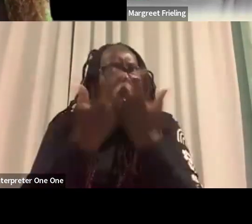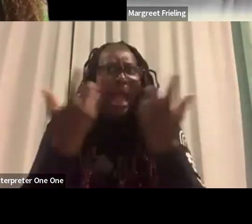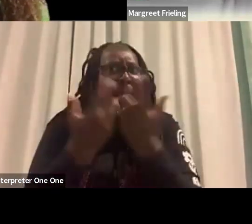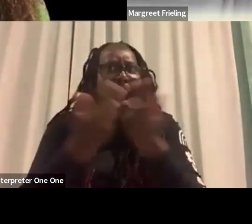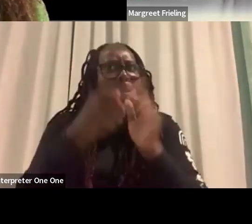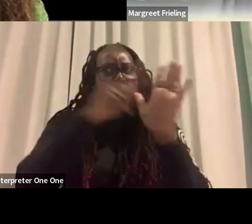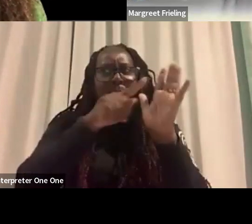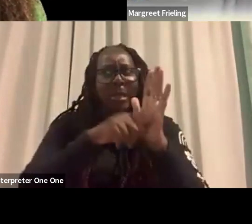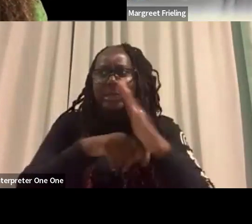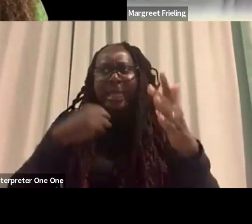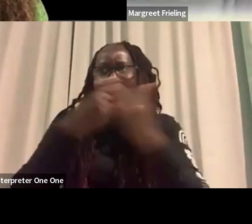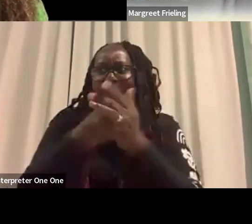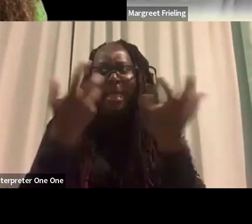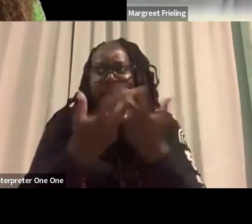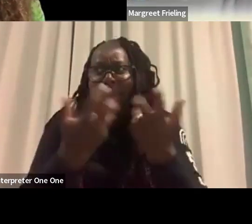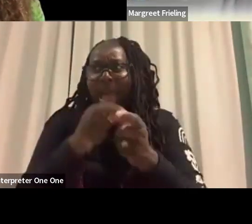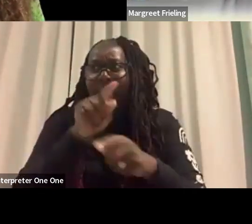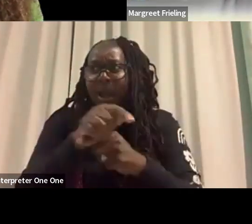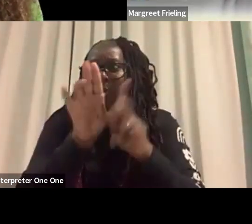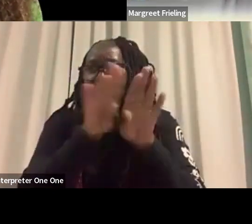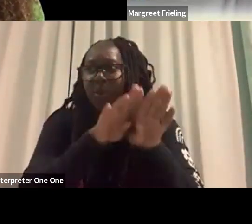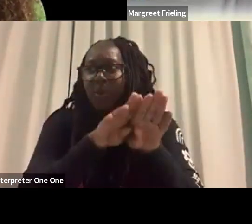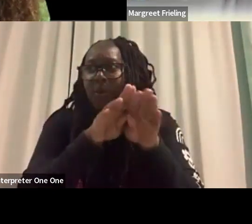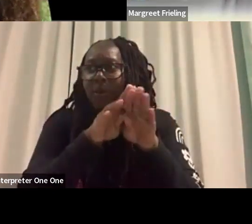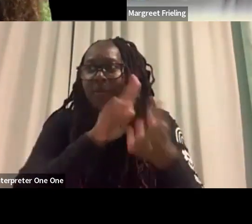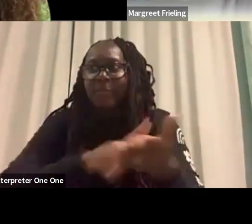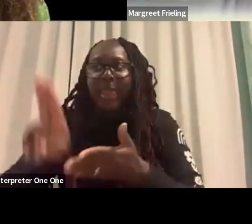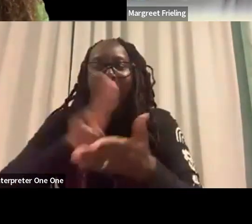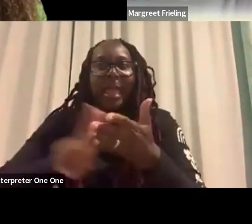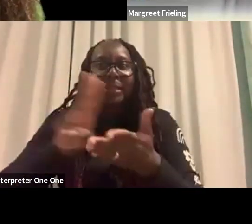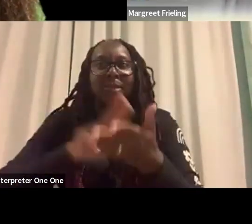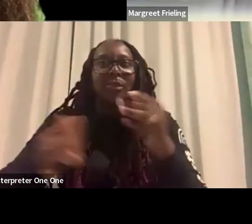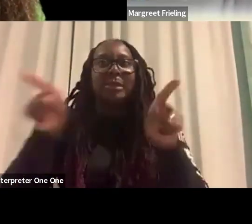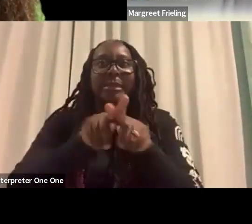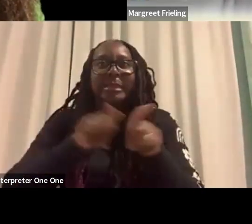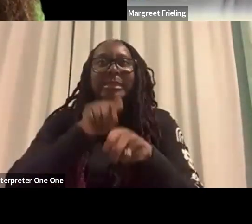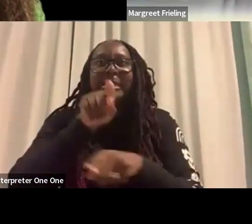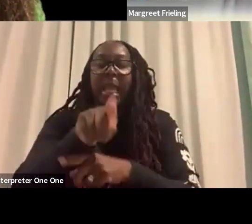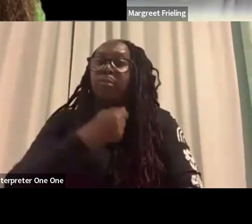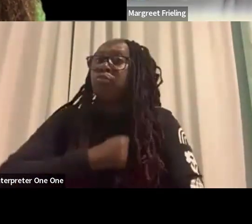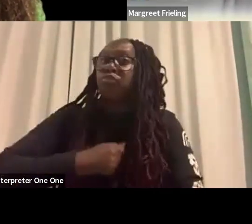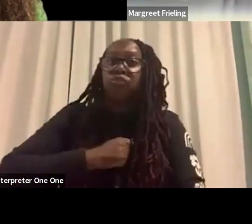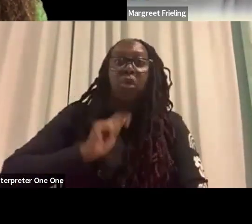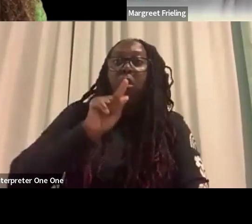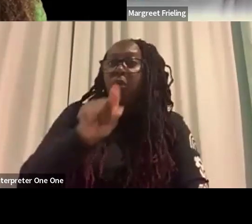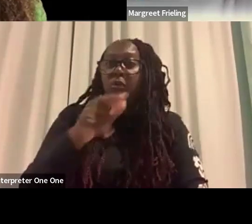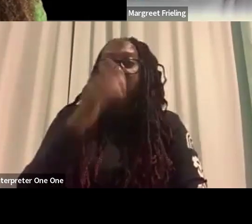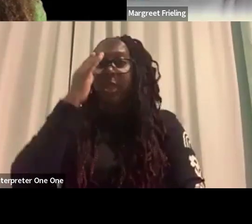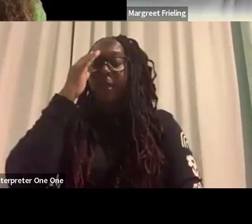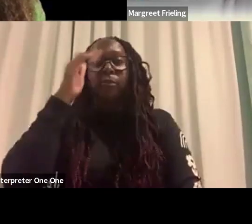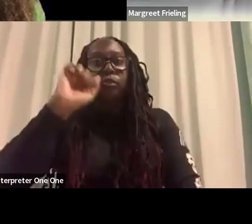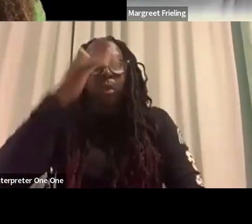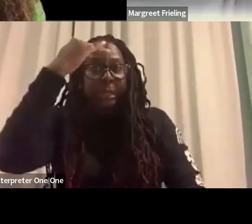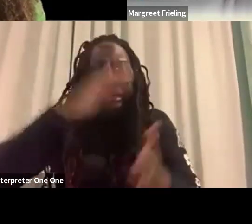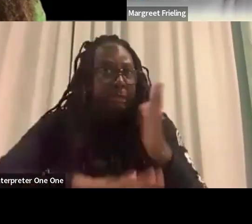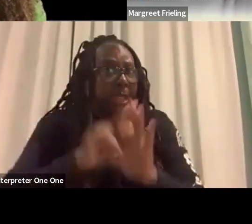your engagement with local or national government authorities. So we really want to hear from you. What's your insight, what your experiences as